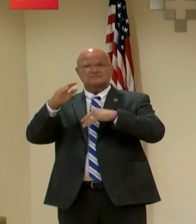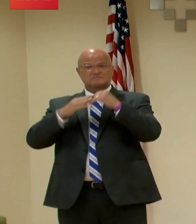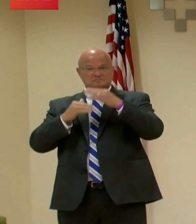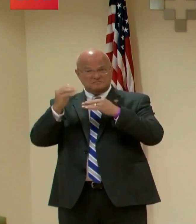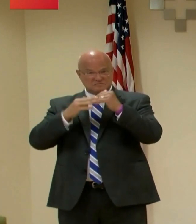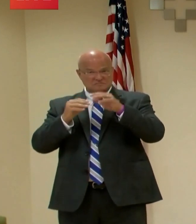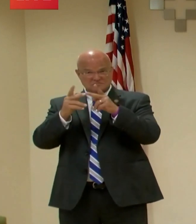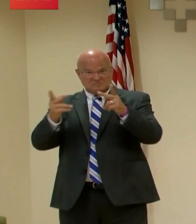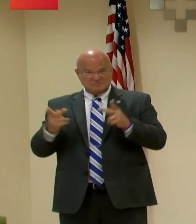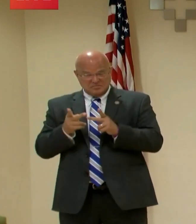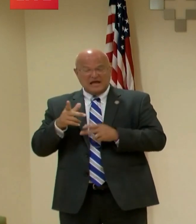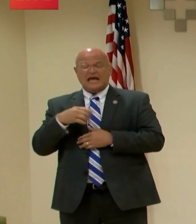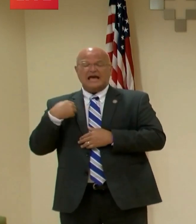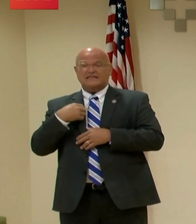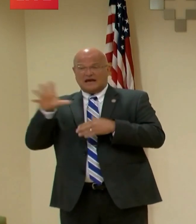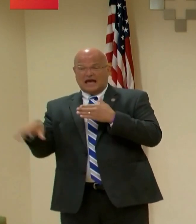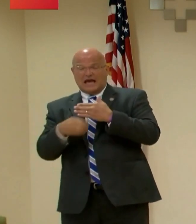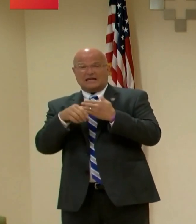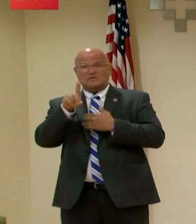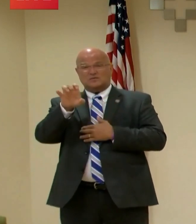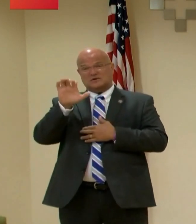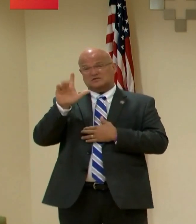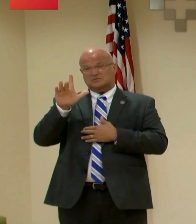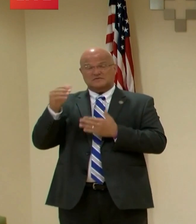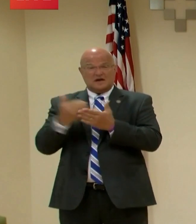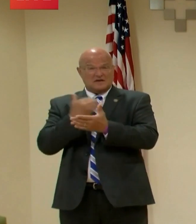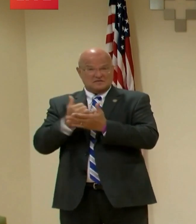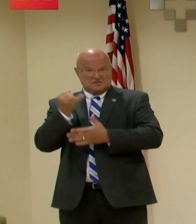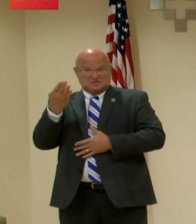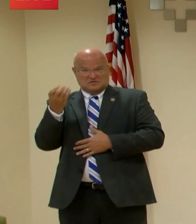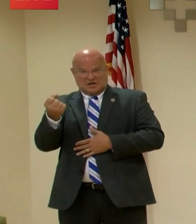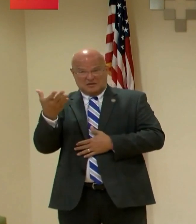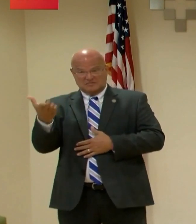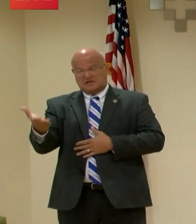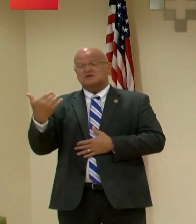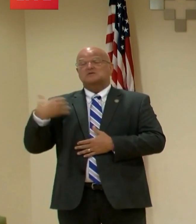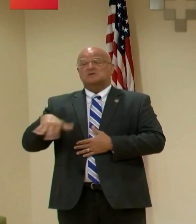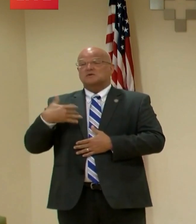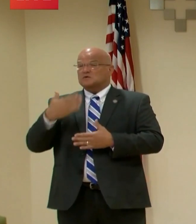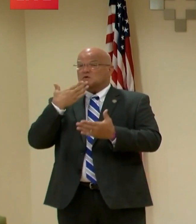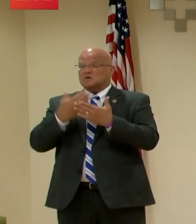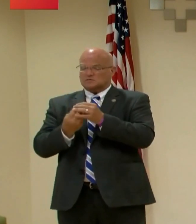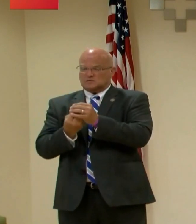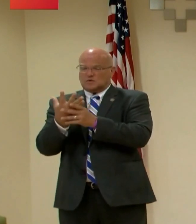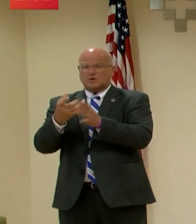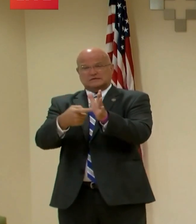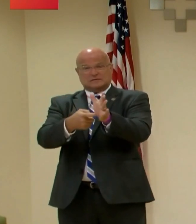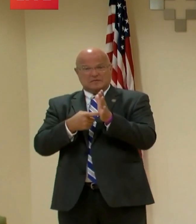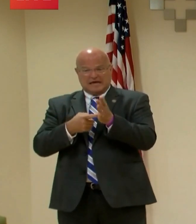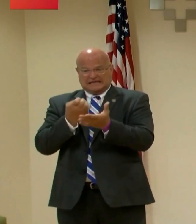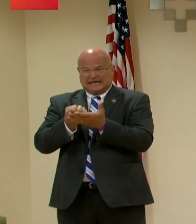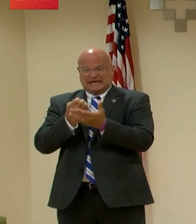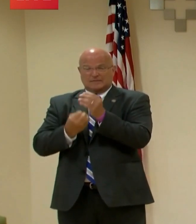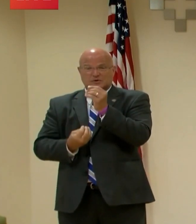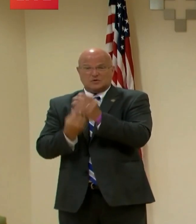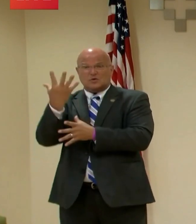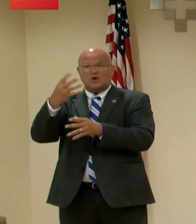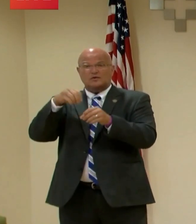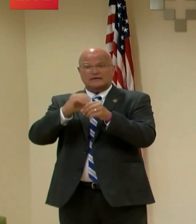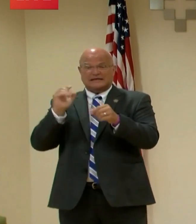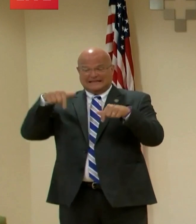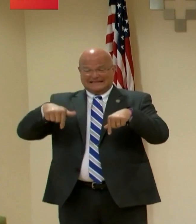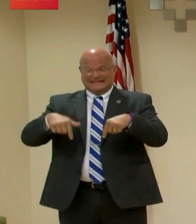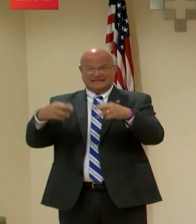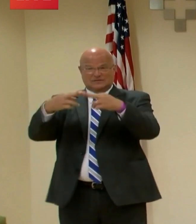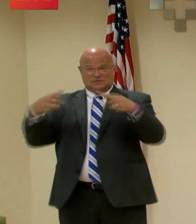125 new jobs there in Siloam Springs. So it's a sign of growing demand and economic growth in our